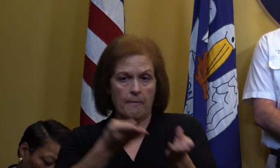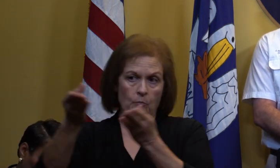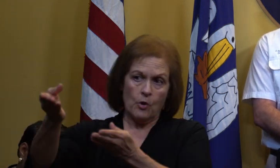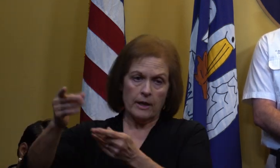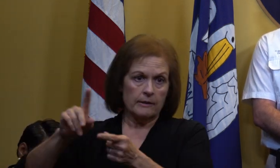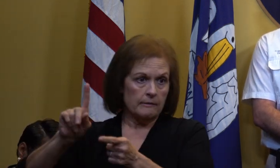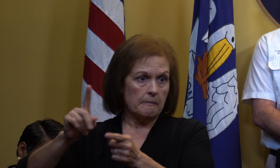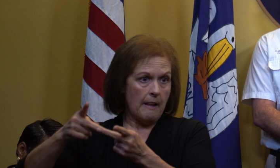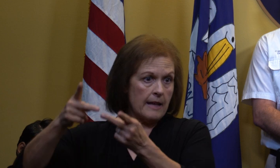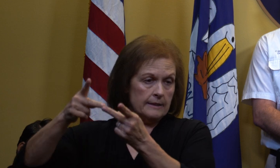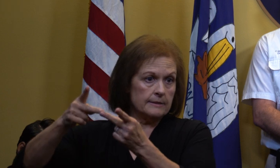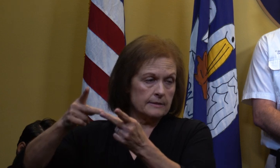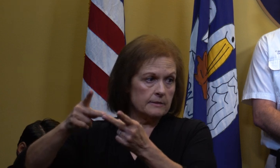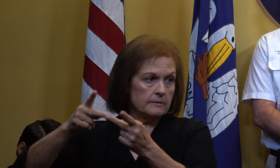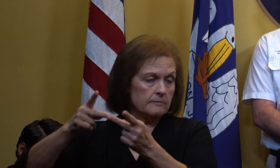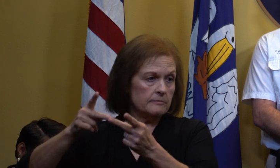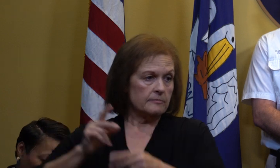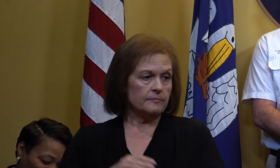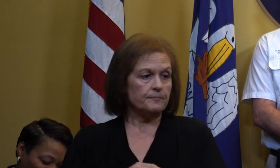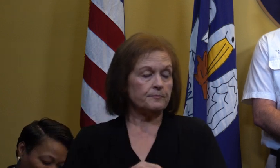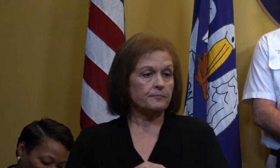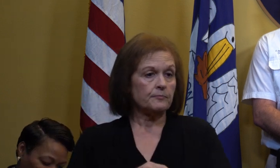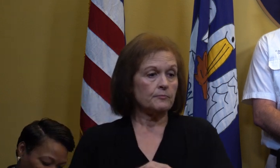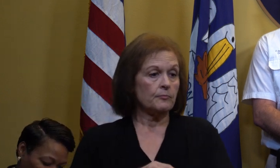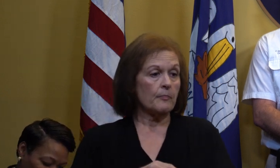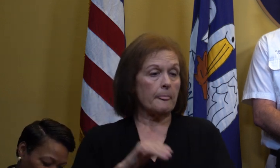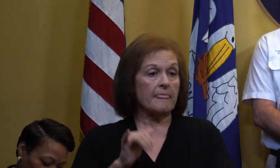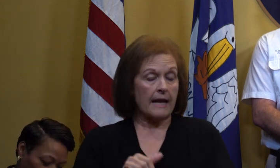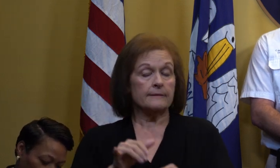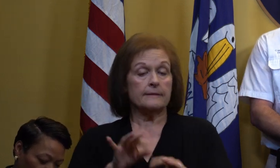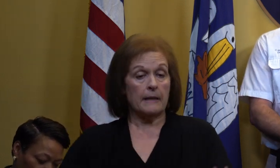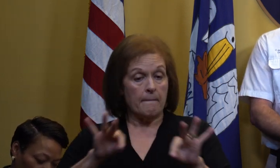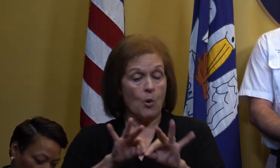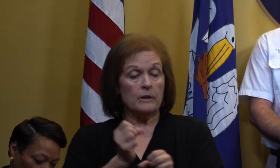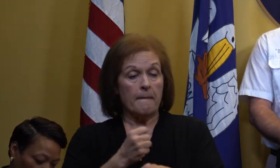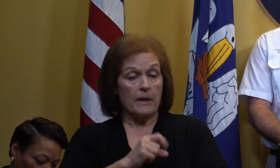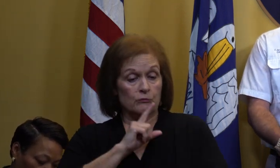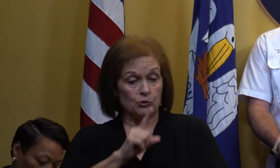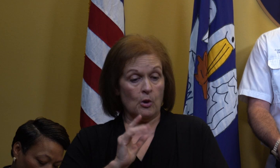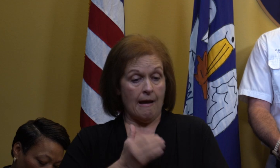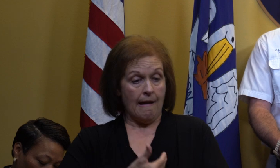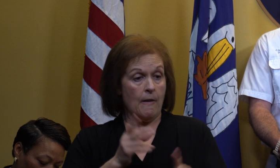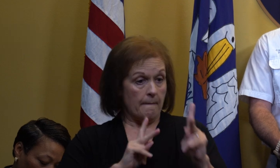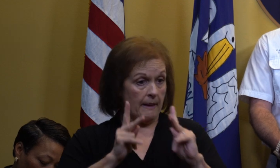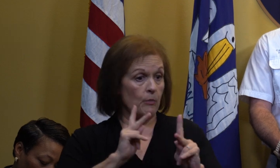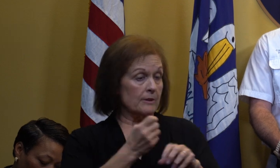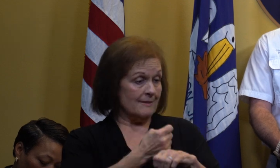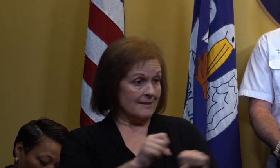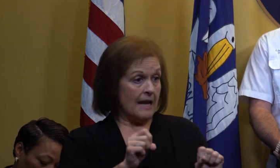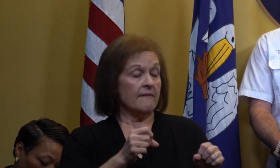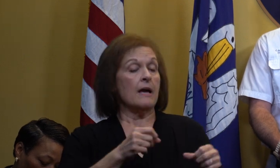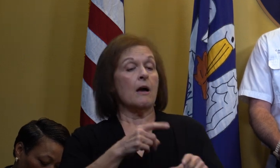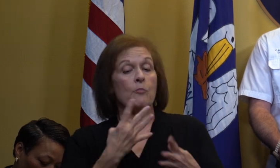of a hurricane's arrival at the facility. These armbands will be an important factor to ensure our residents' safety and location as they